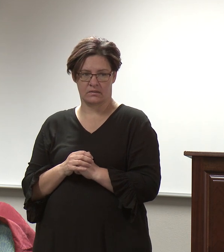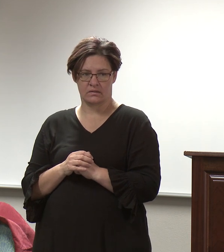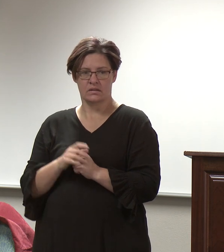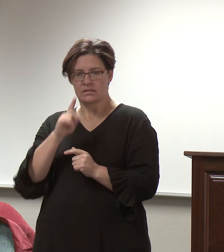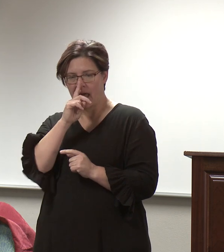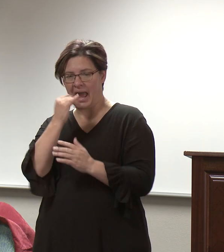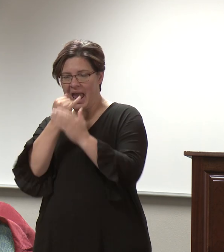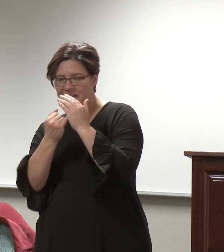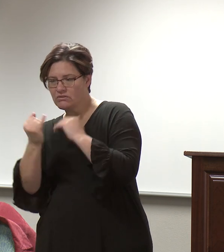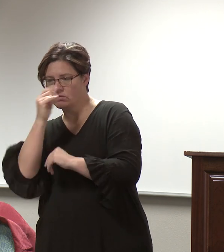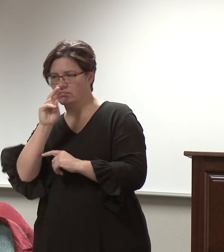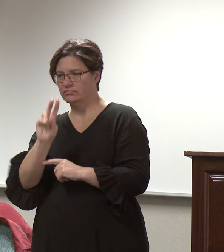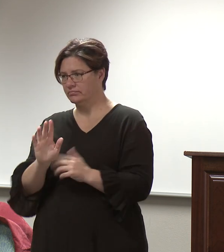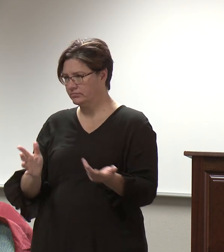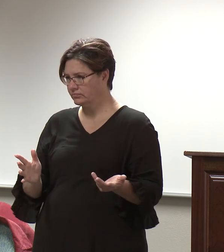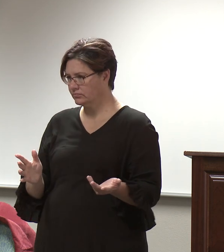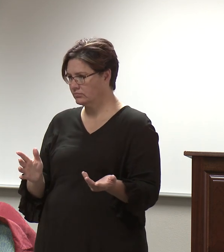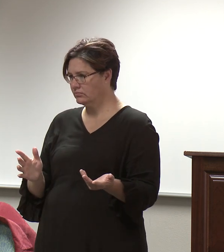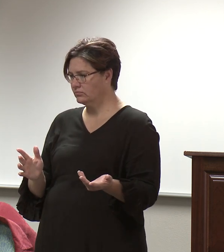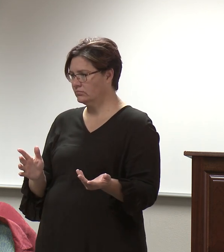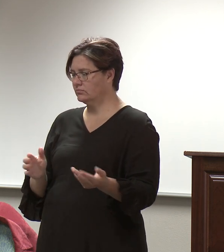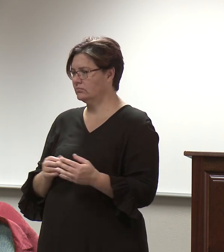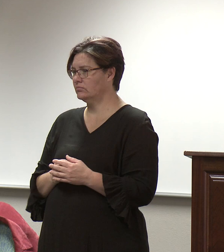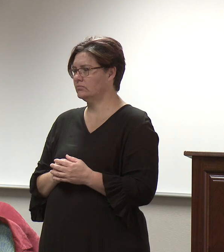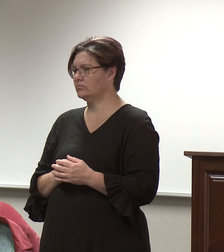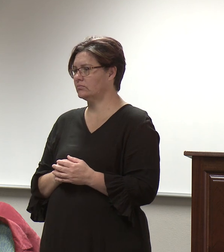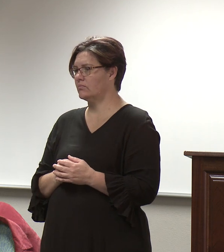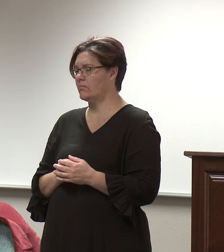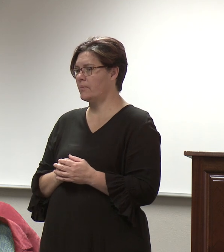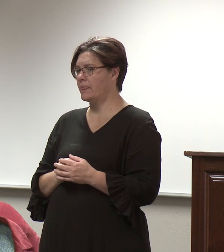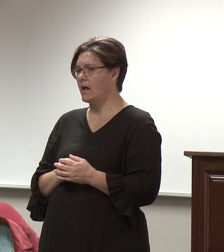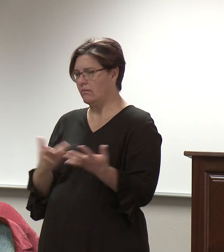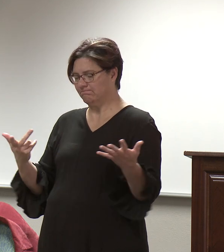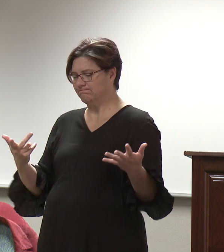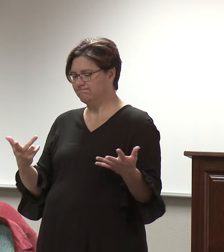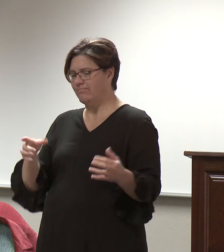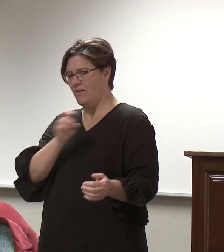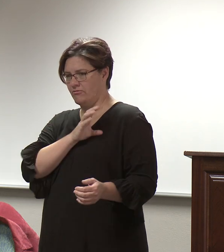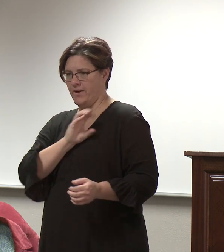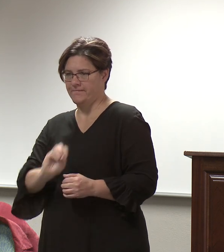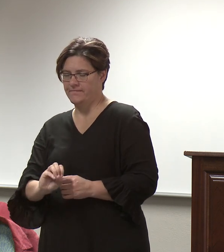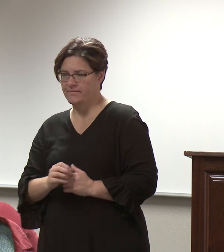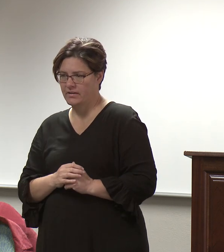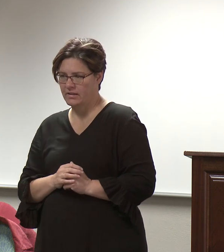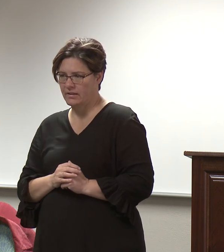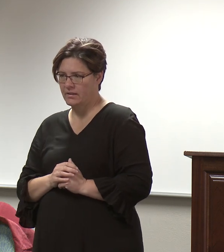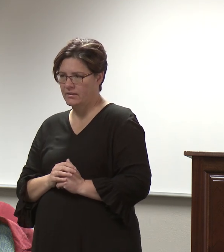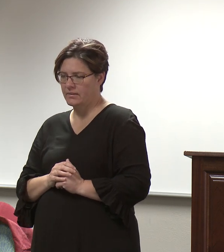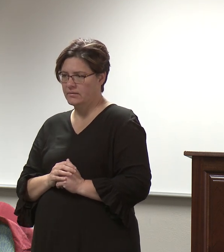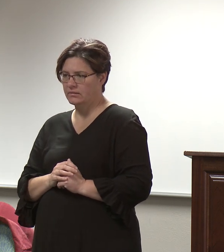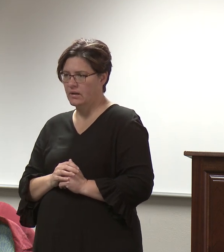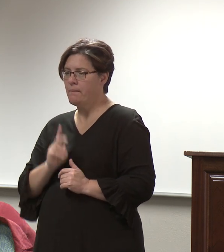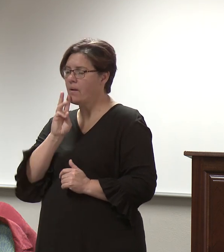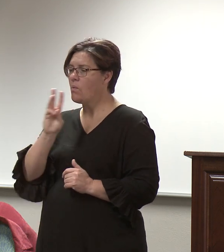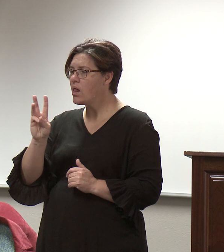possessivism that or possessive individualism that really frightens me. But I'm even going to talk about